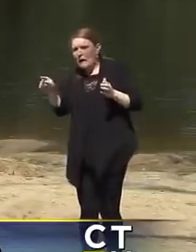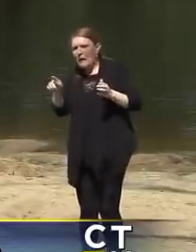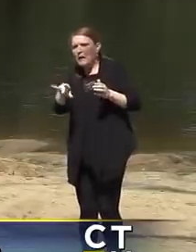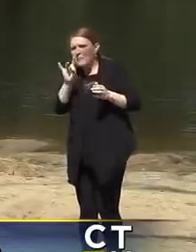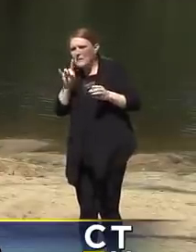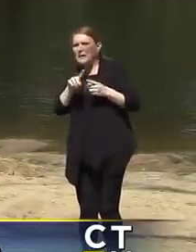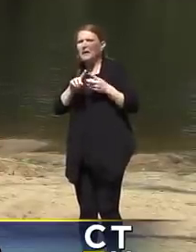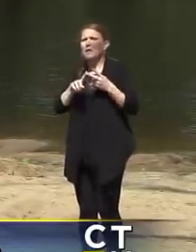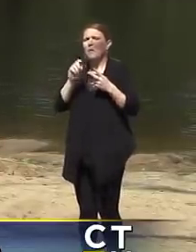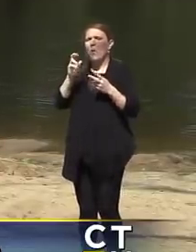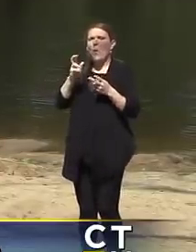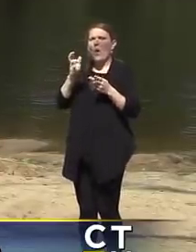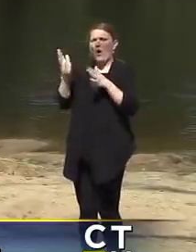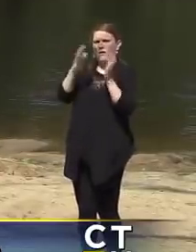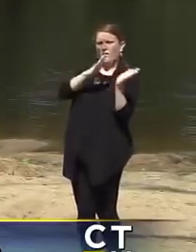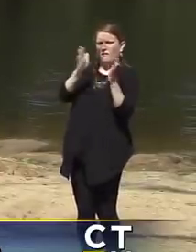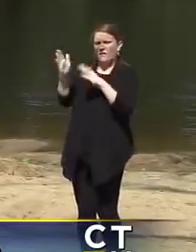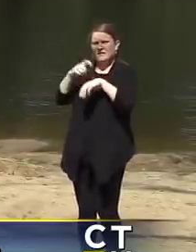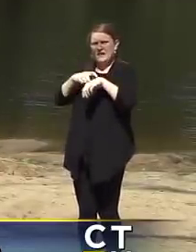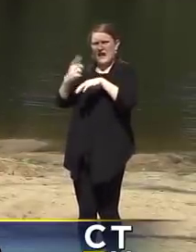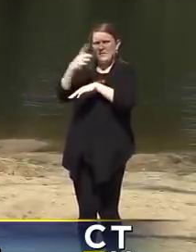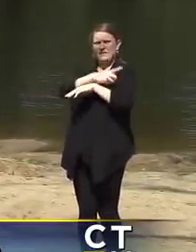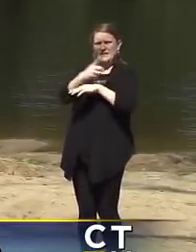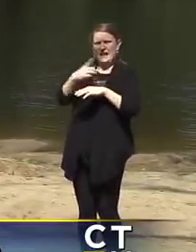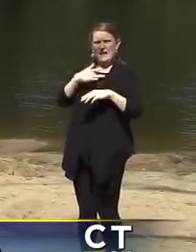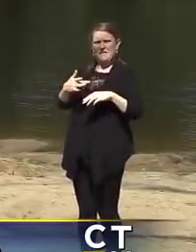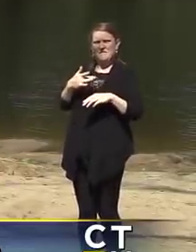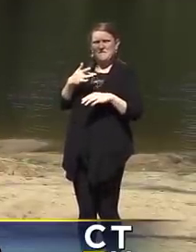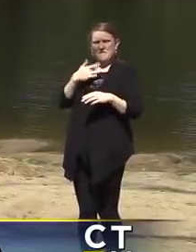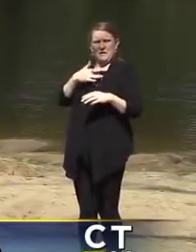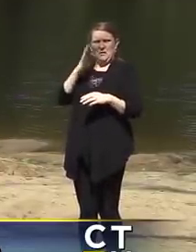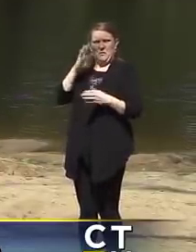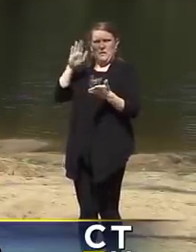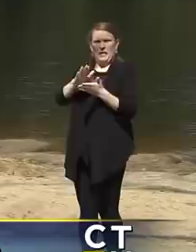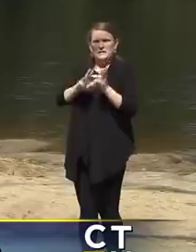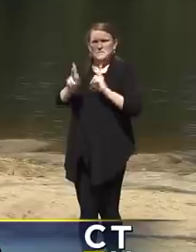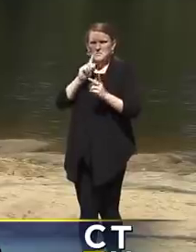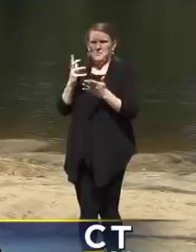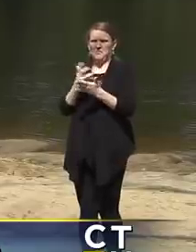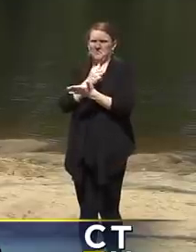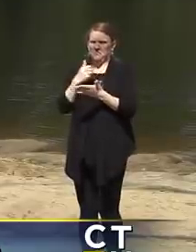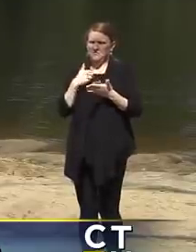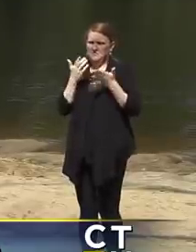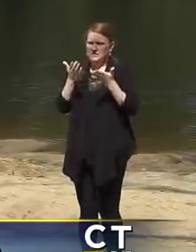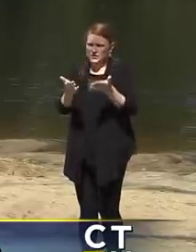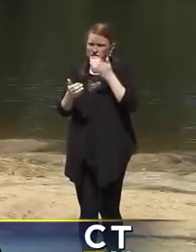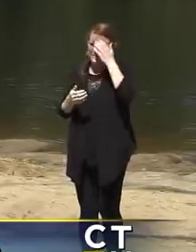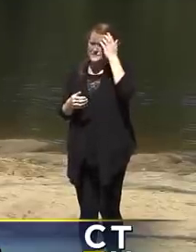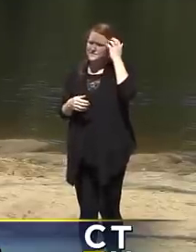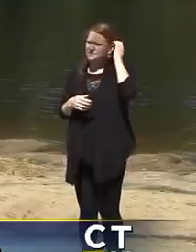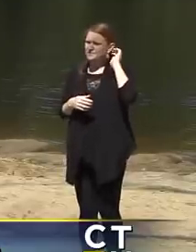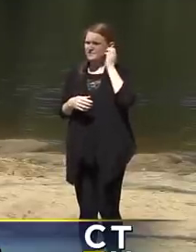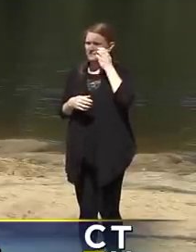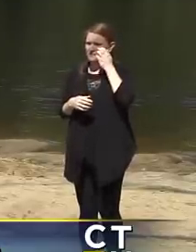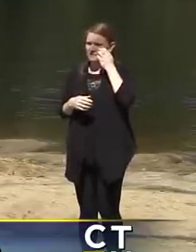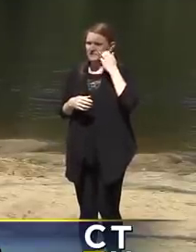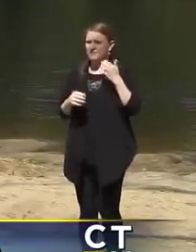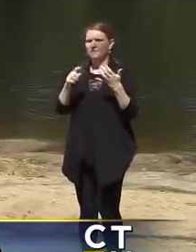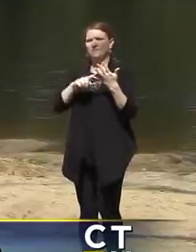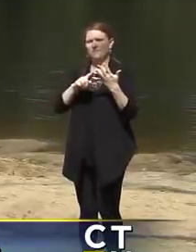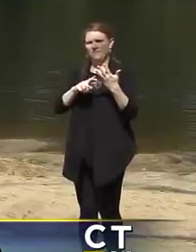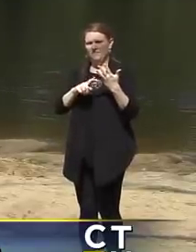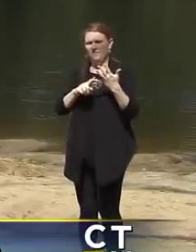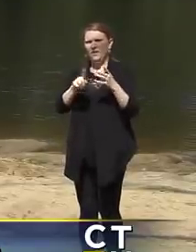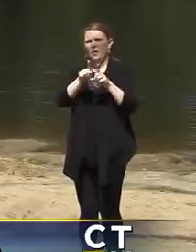choose times when we see fewer people coming out. Another really important one, number 5, is to